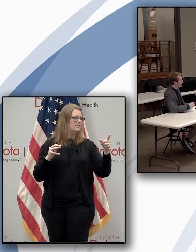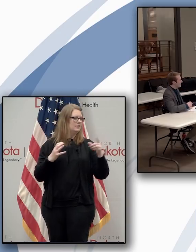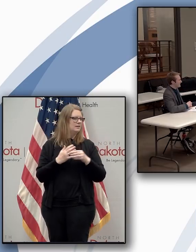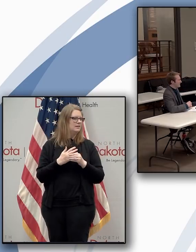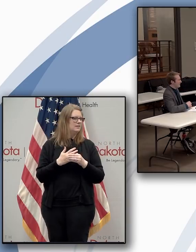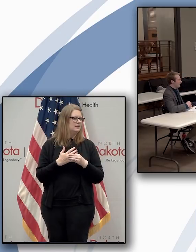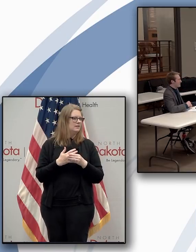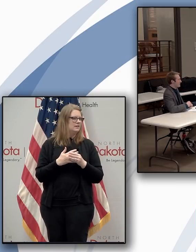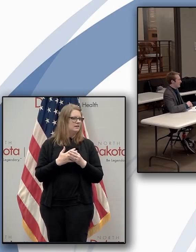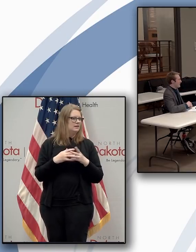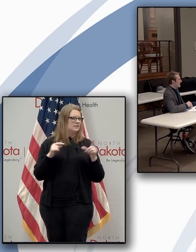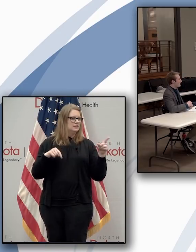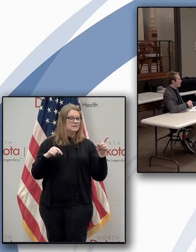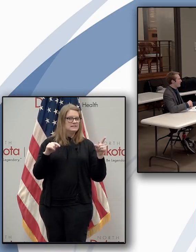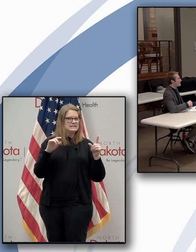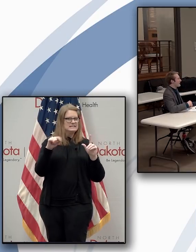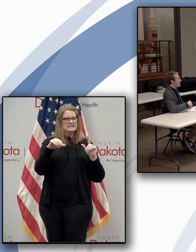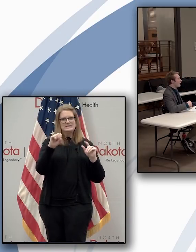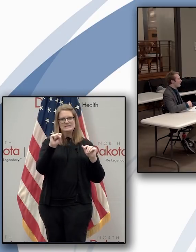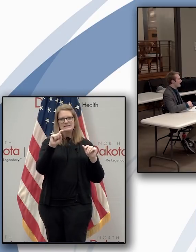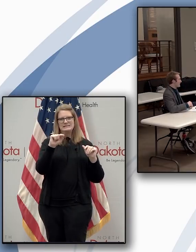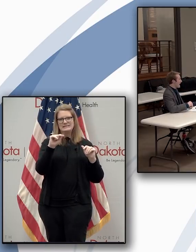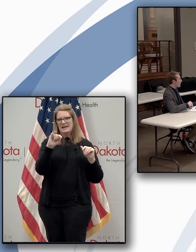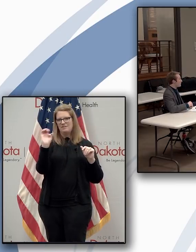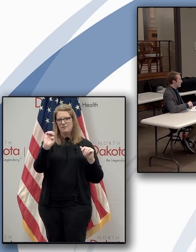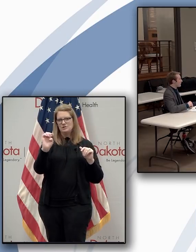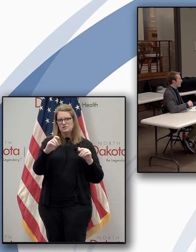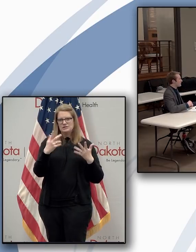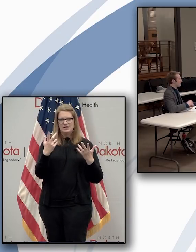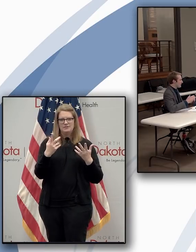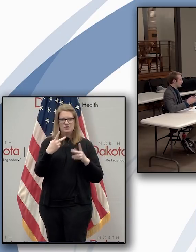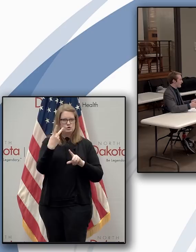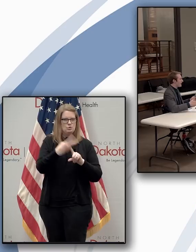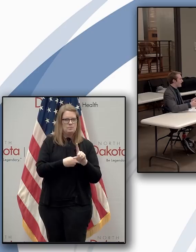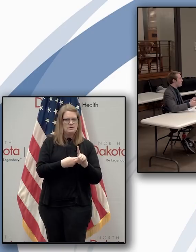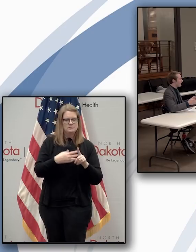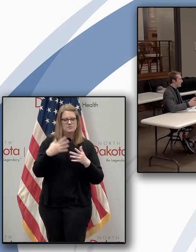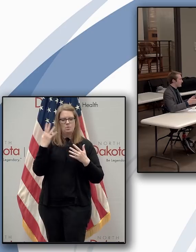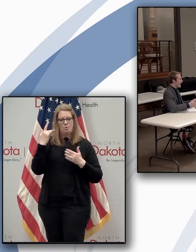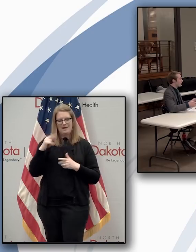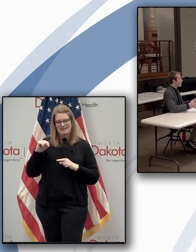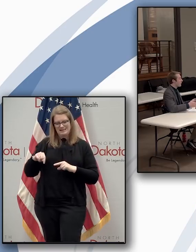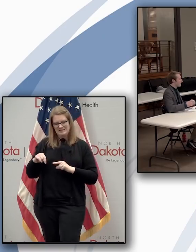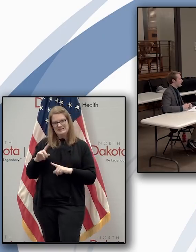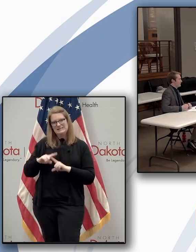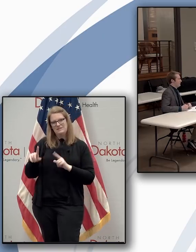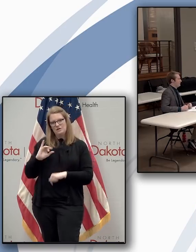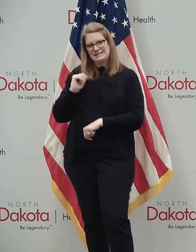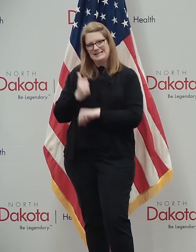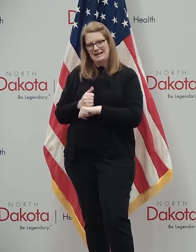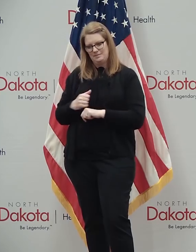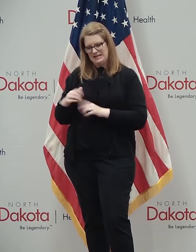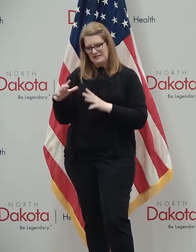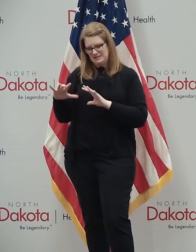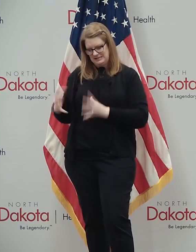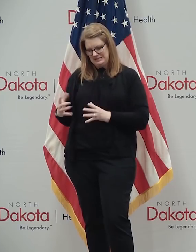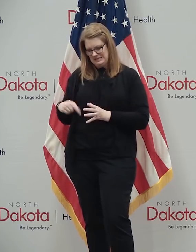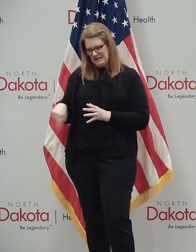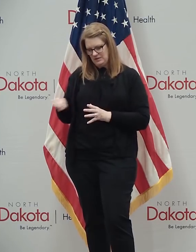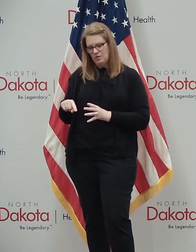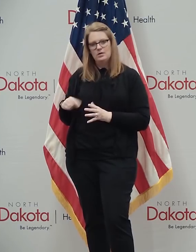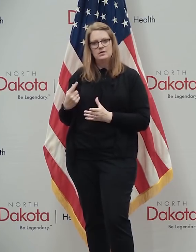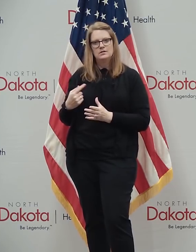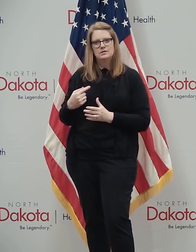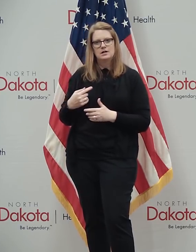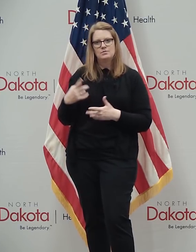We've been in the state of emergency for about 2 months now. What makes now different to set up this task force? Well, I think it's this thing